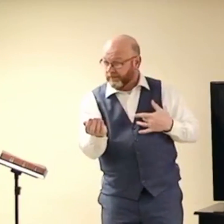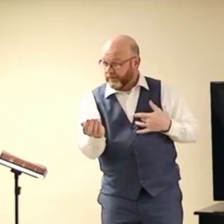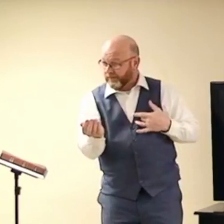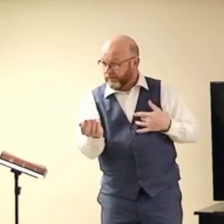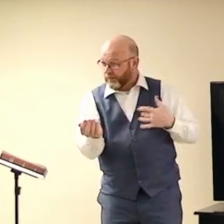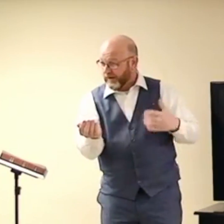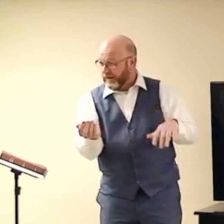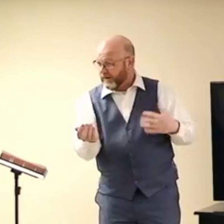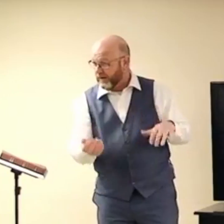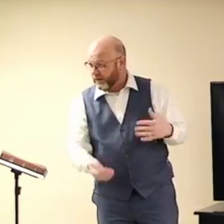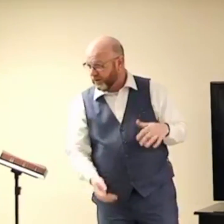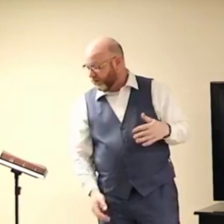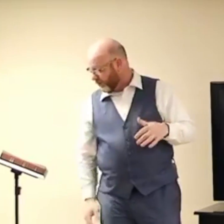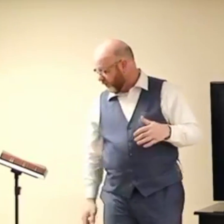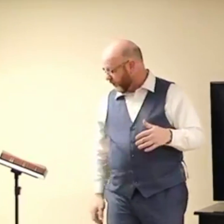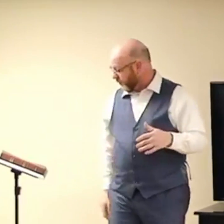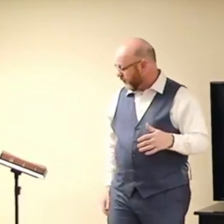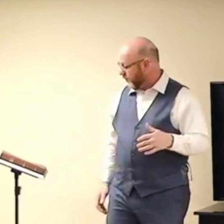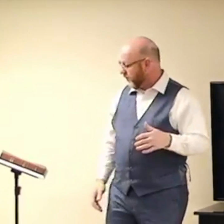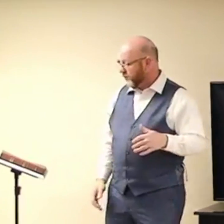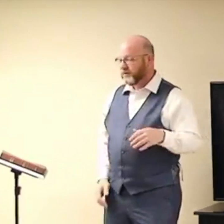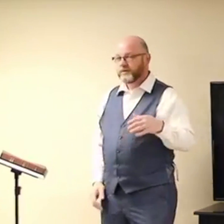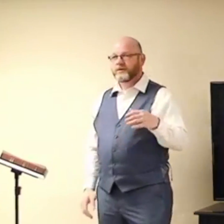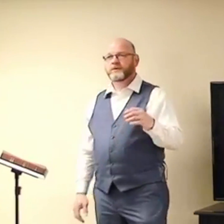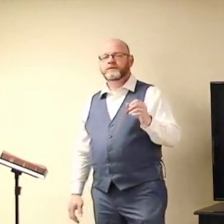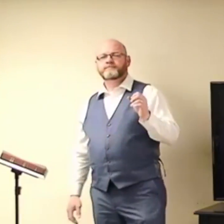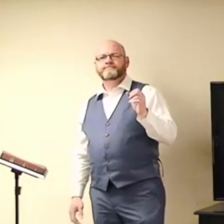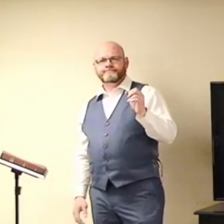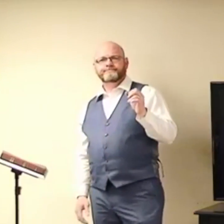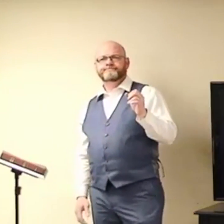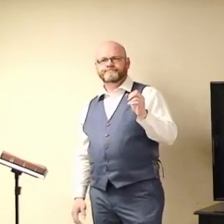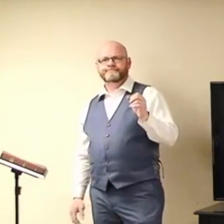hand. That is amazing.